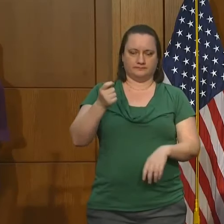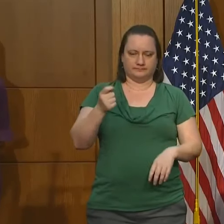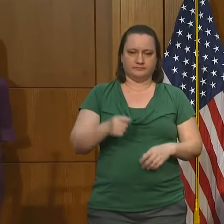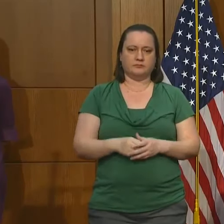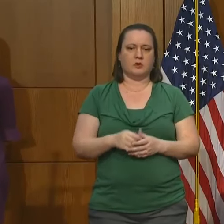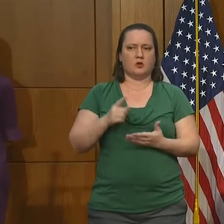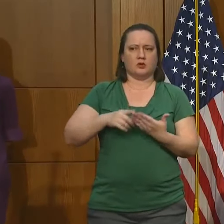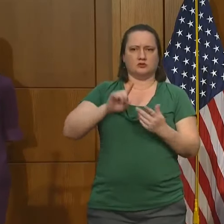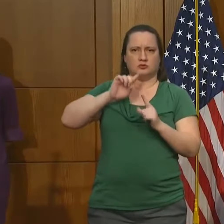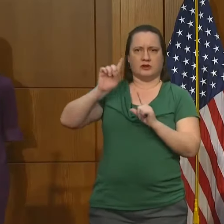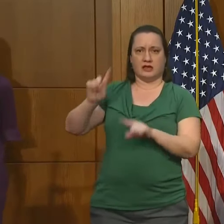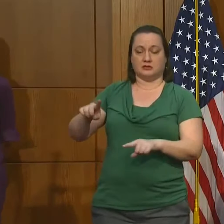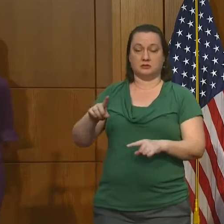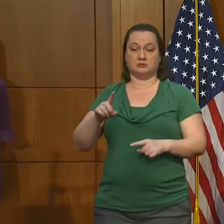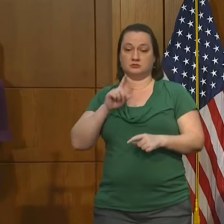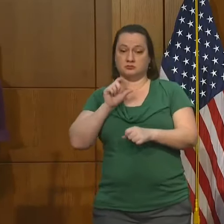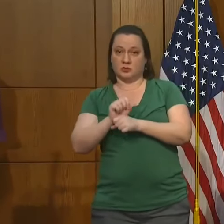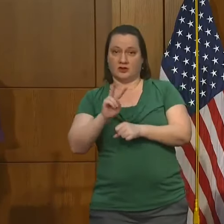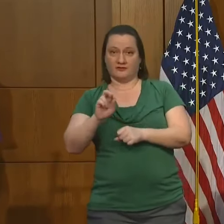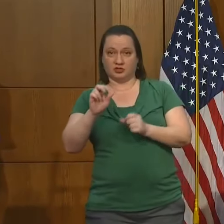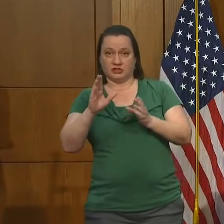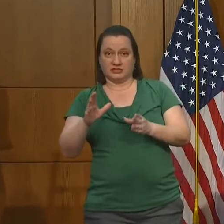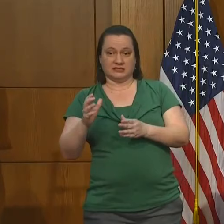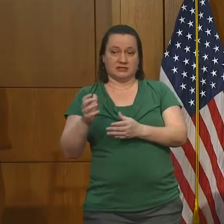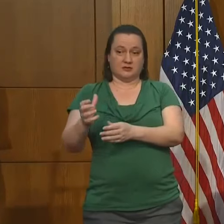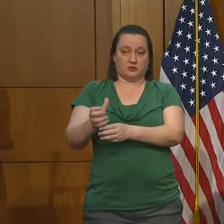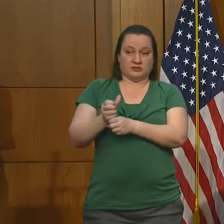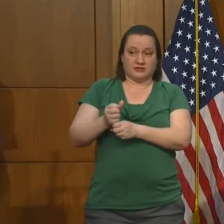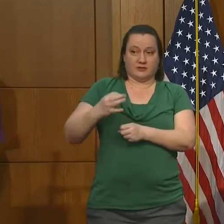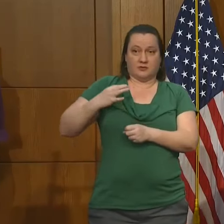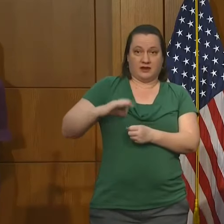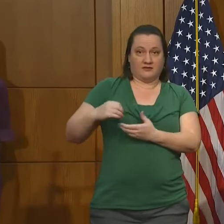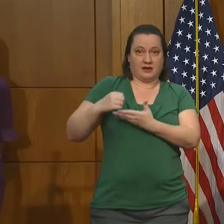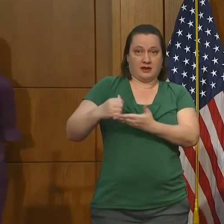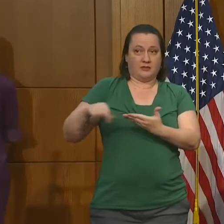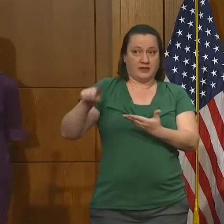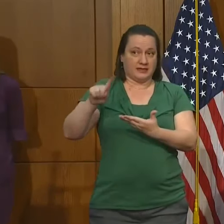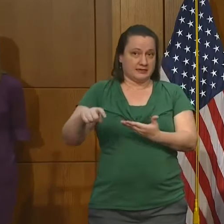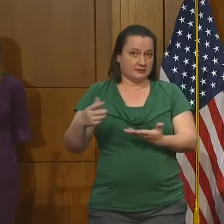the unemployment benefit and help that they need? Yes,